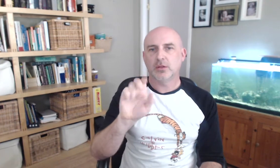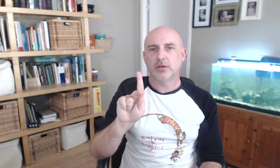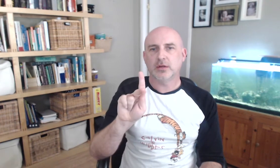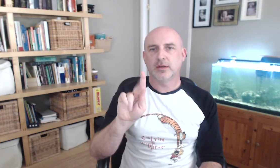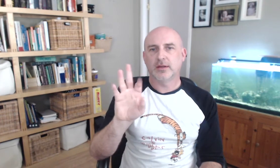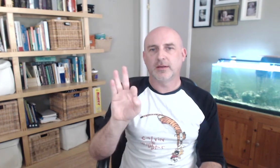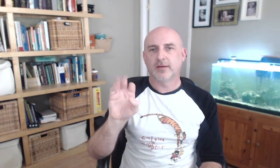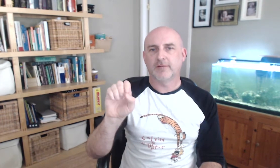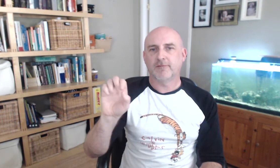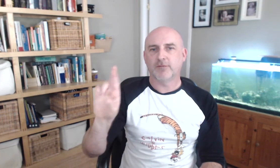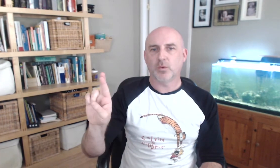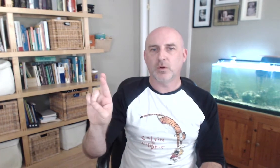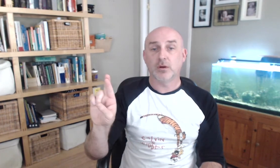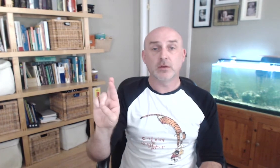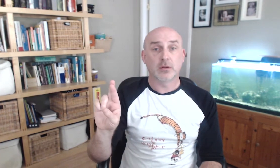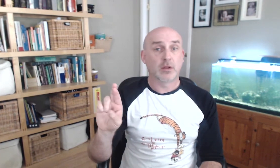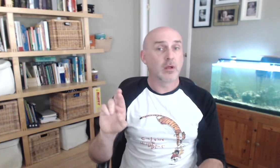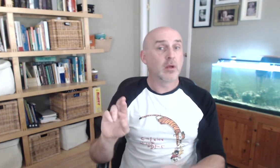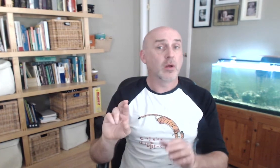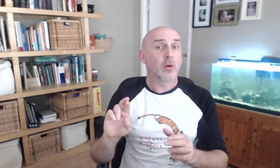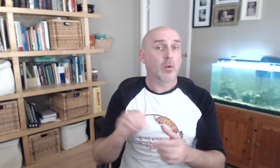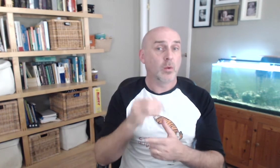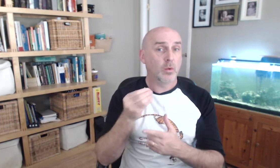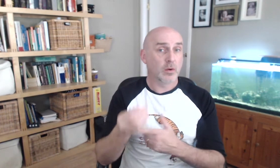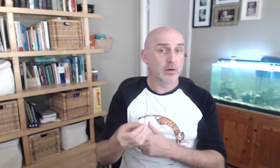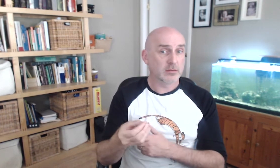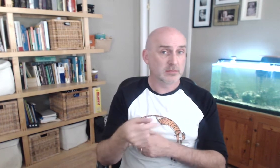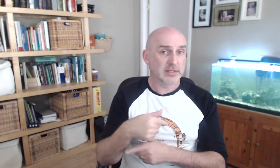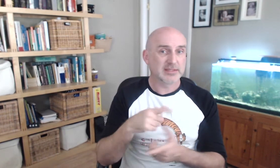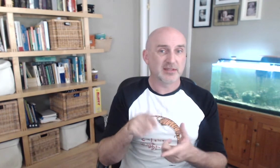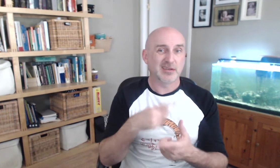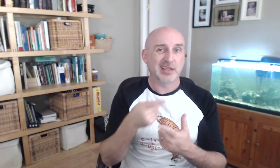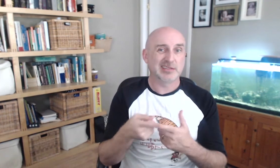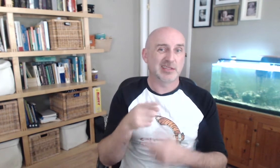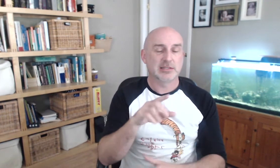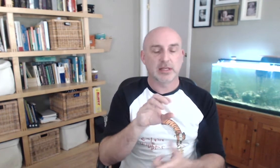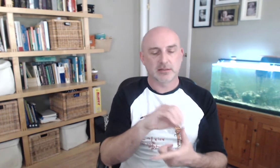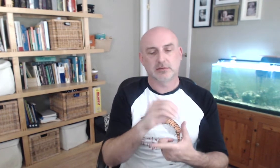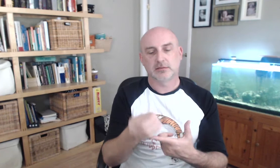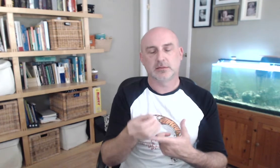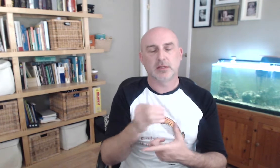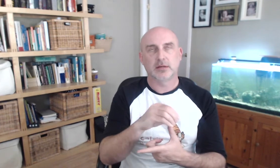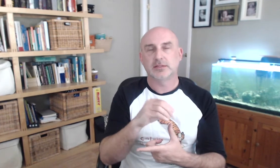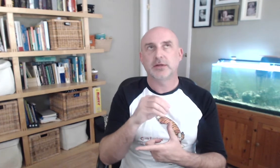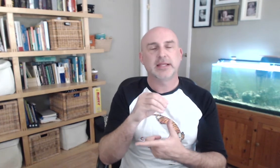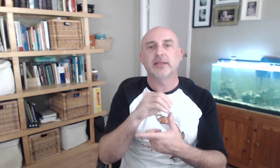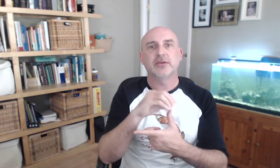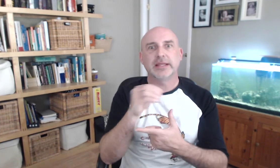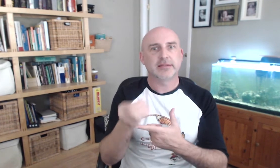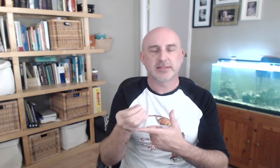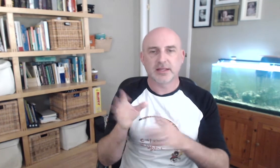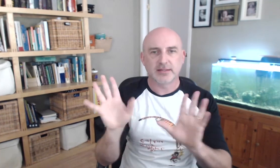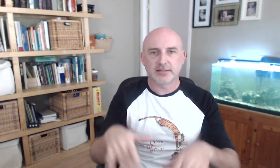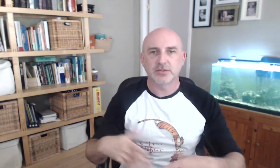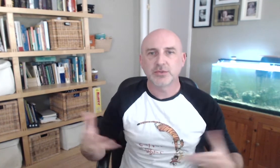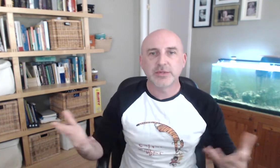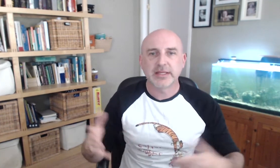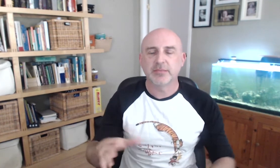look for, or, that's another ASL sign, or sorry, another English sign that's intruding in my